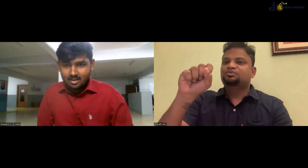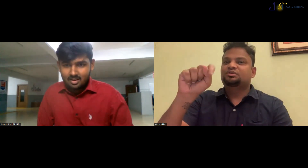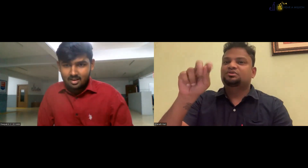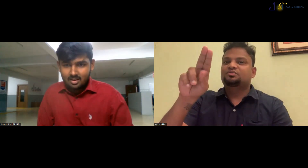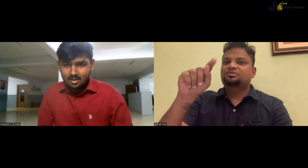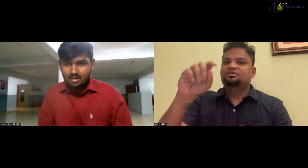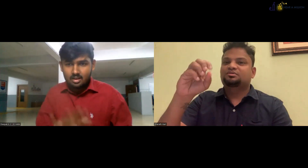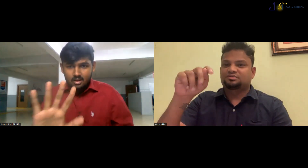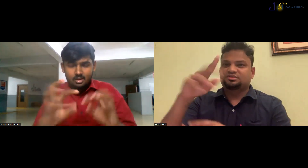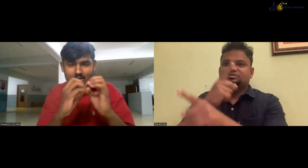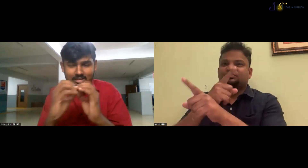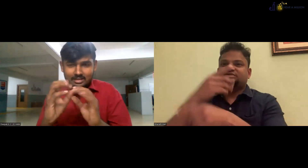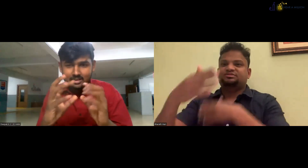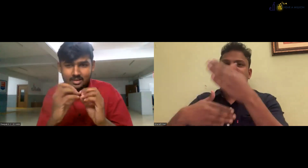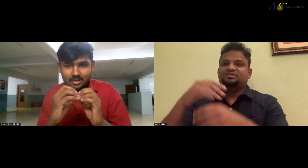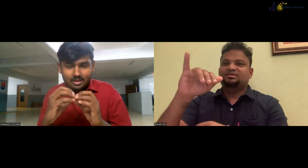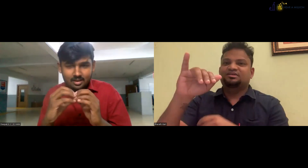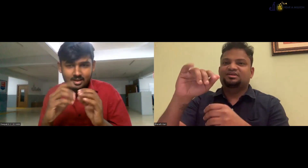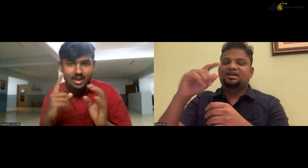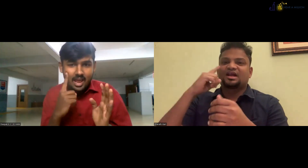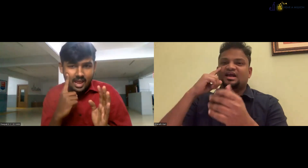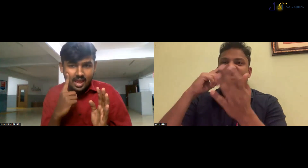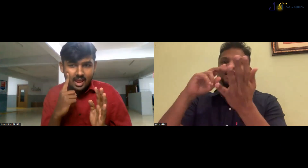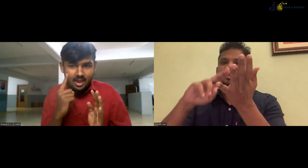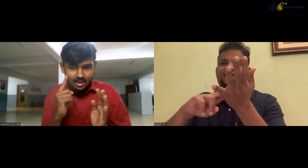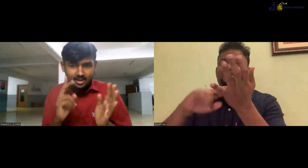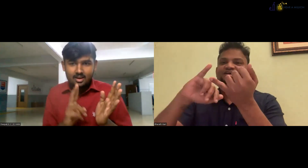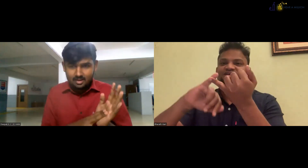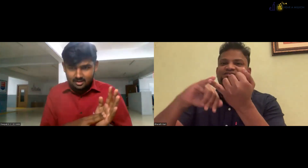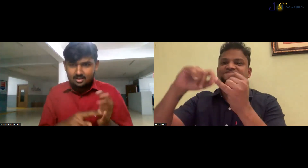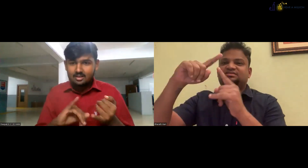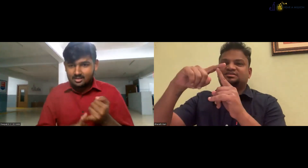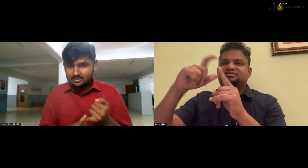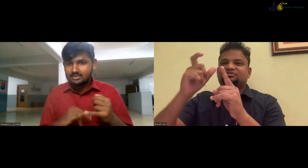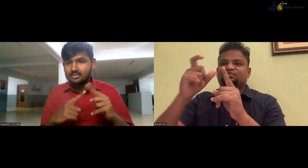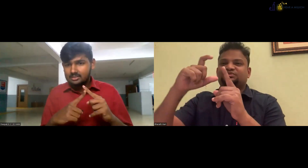So there's a person who there's an institute. Sorry, if you can